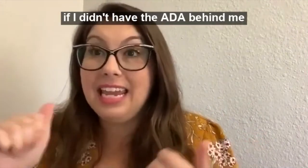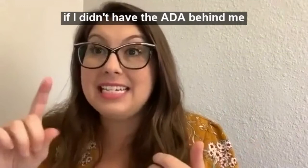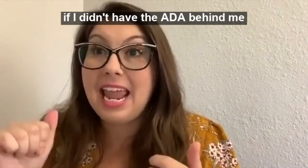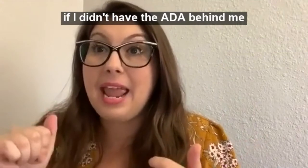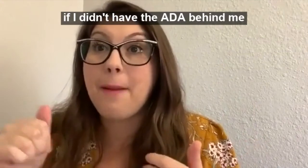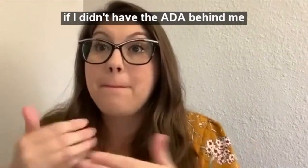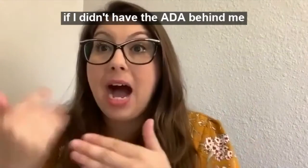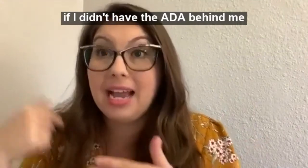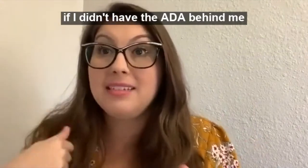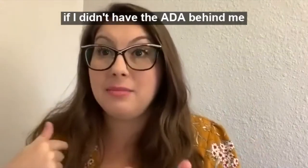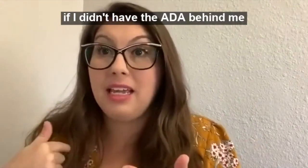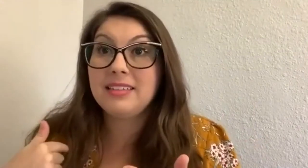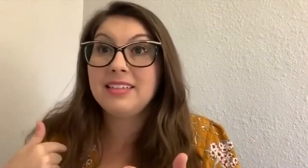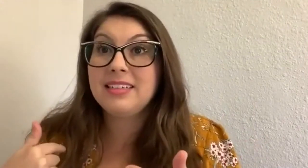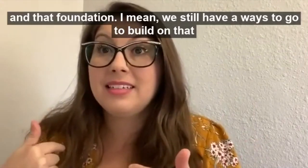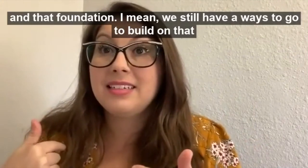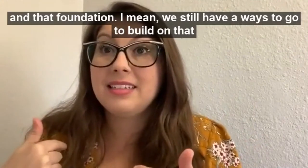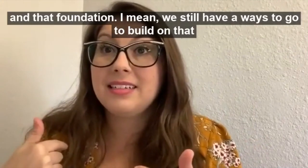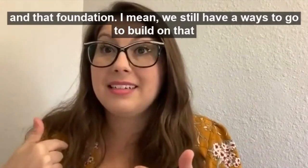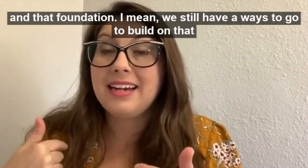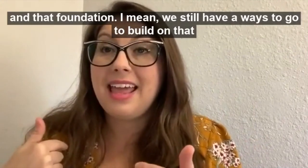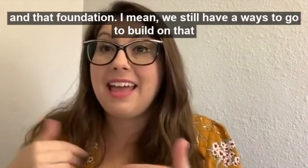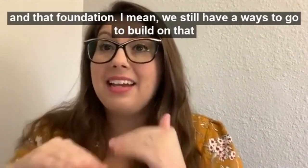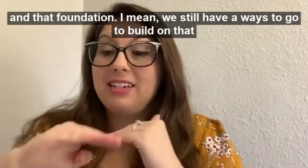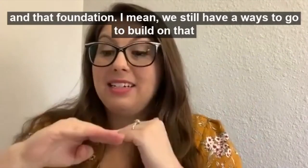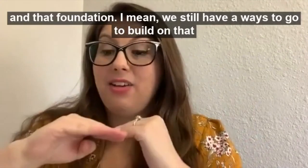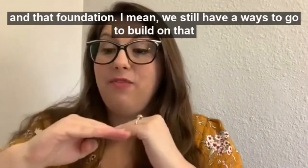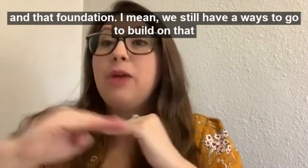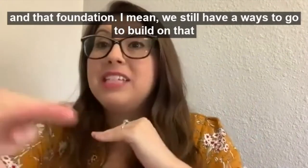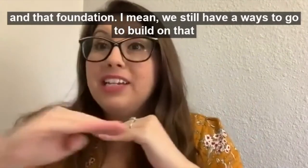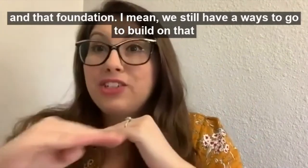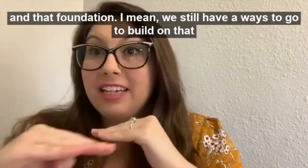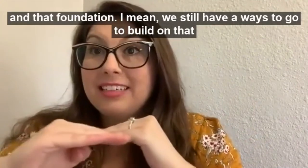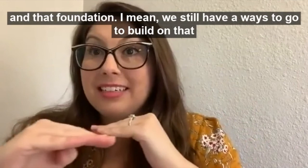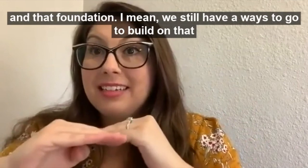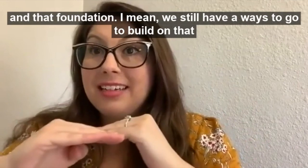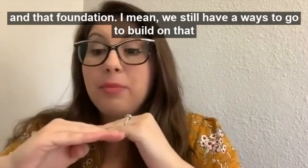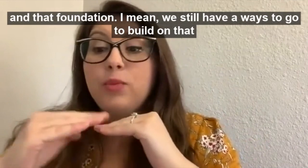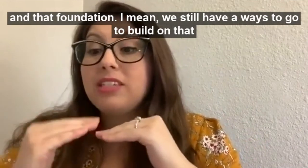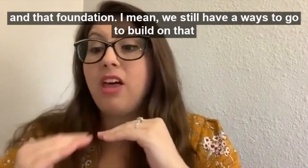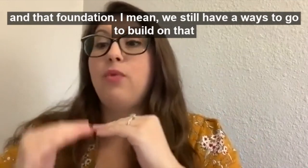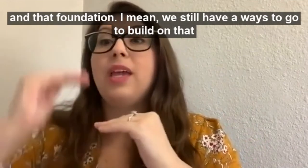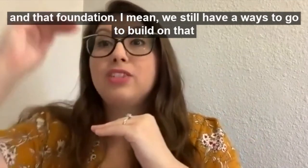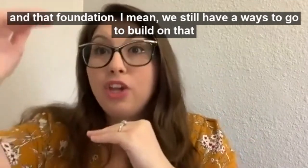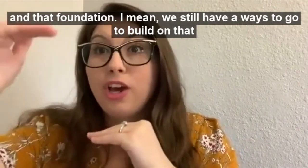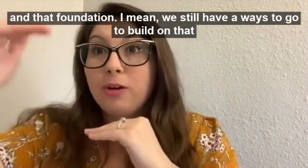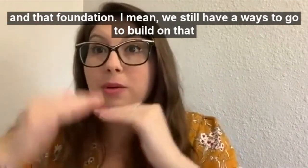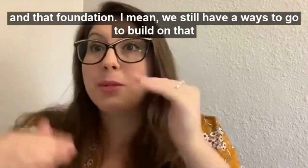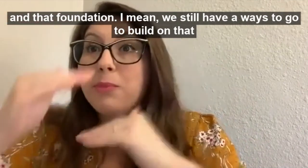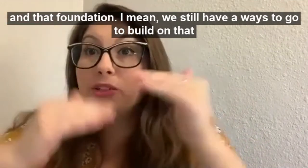ADA behind me and that foundation. I mean, we still have ways to go to build on